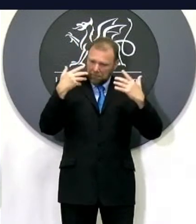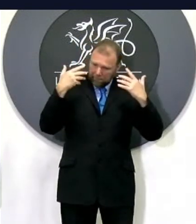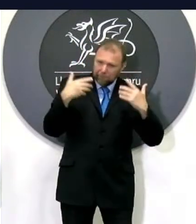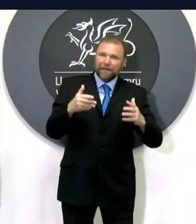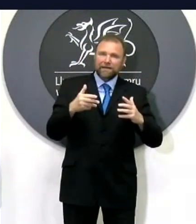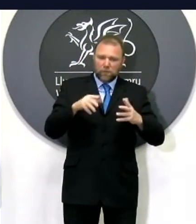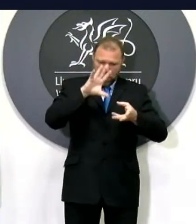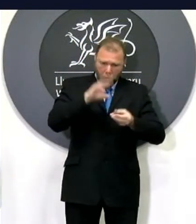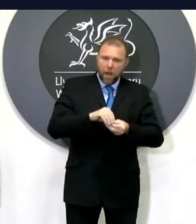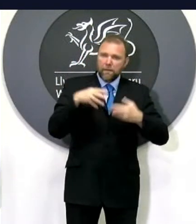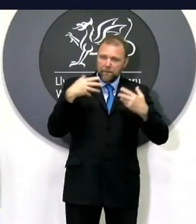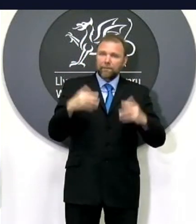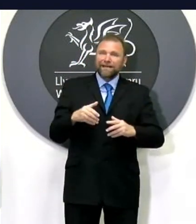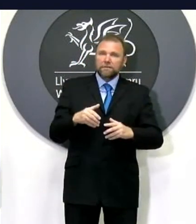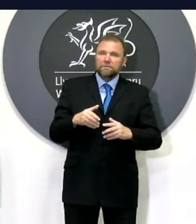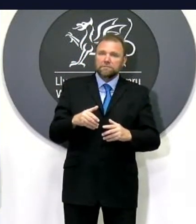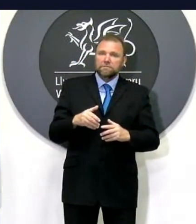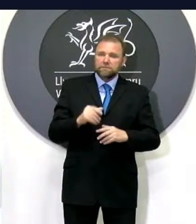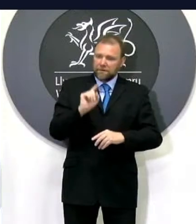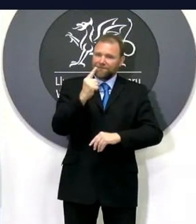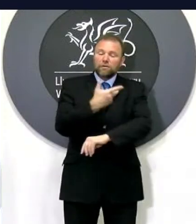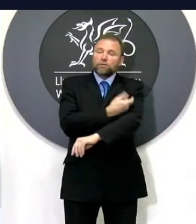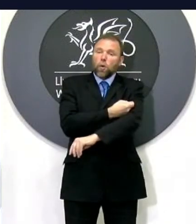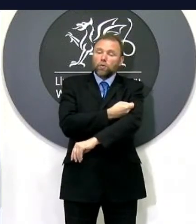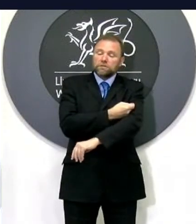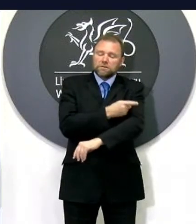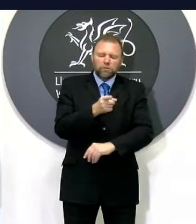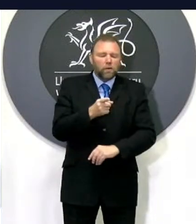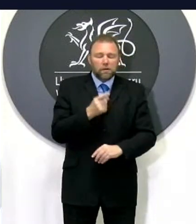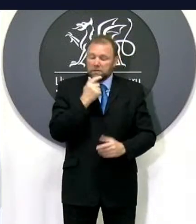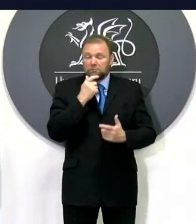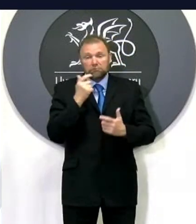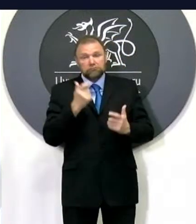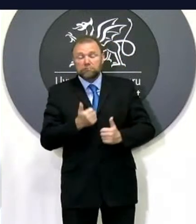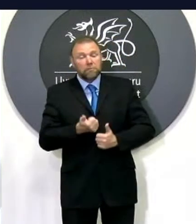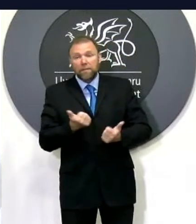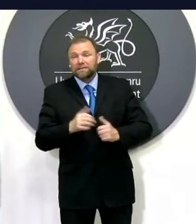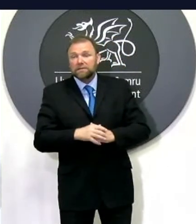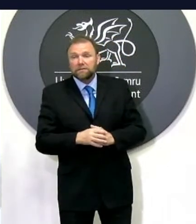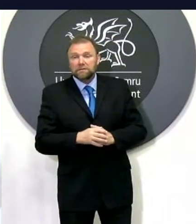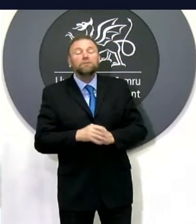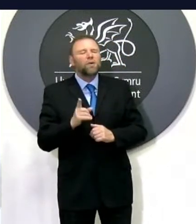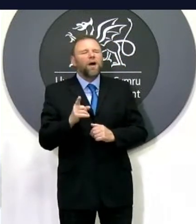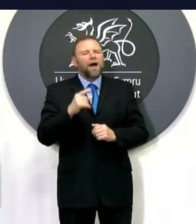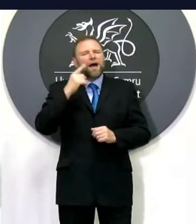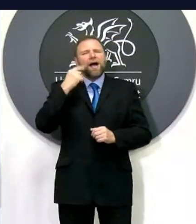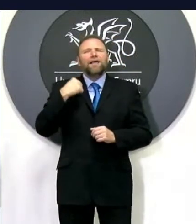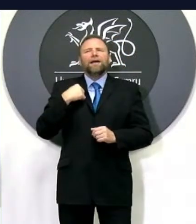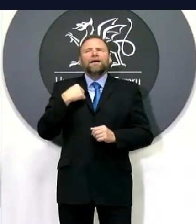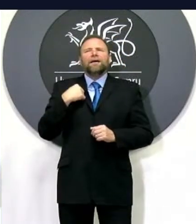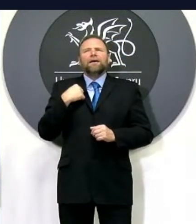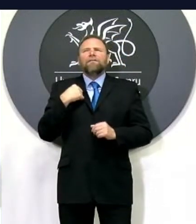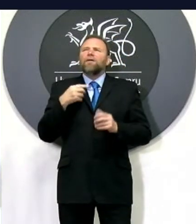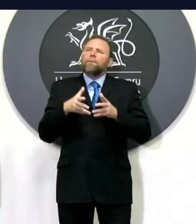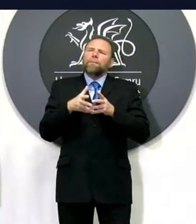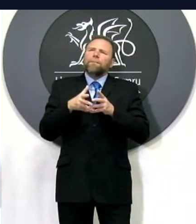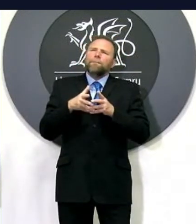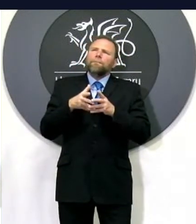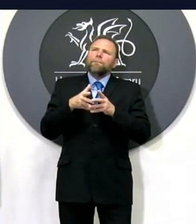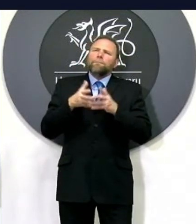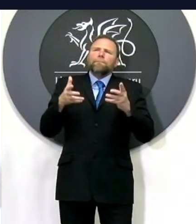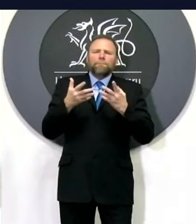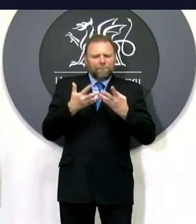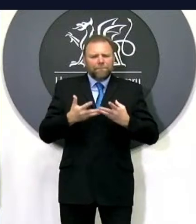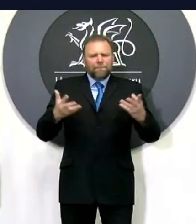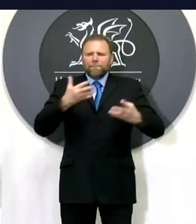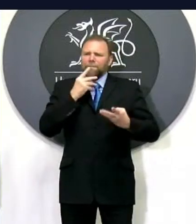is genuinely remarkable. And I do think that for the bulk of the population, people understand that